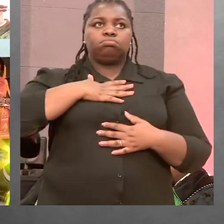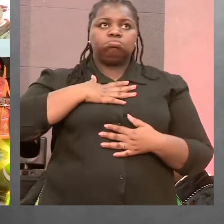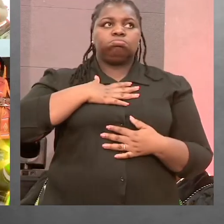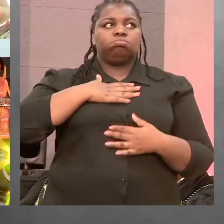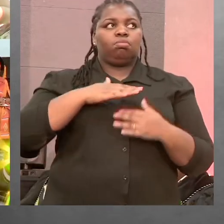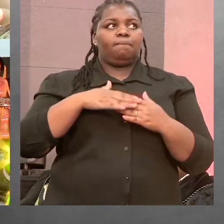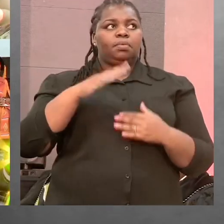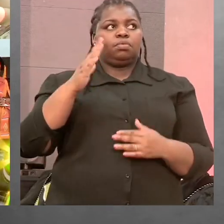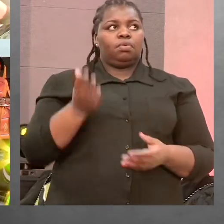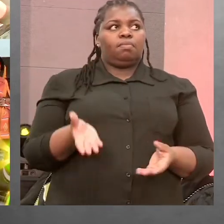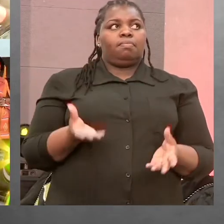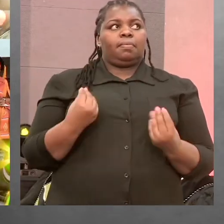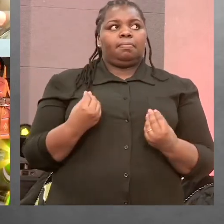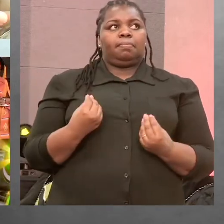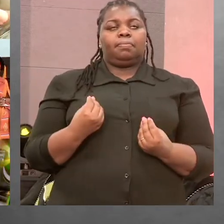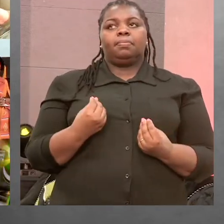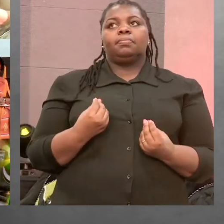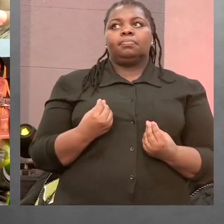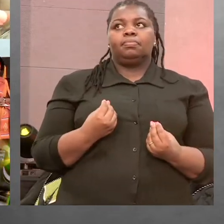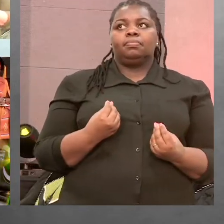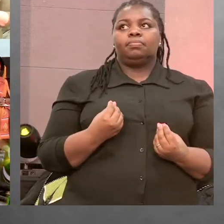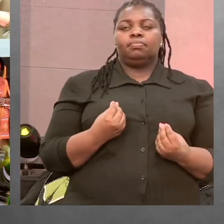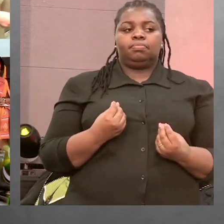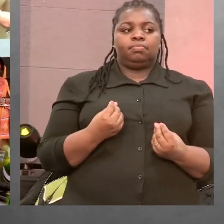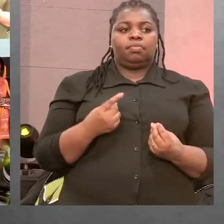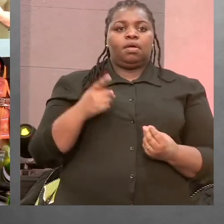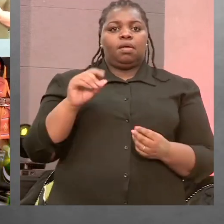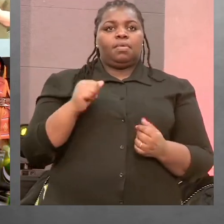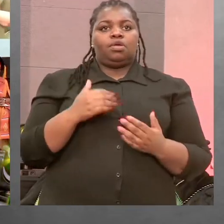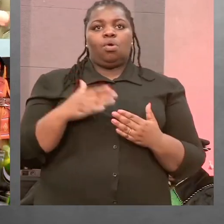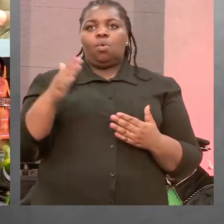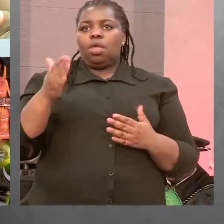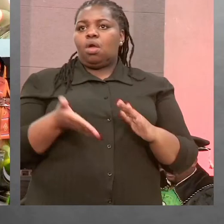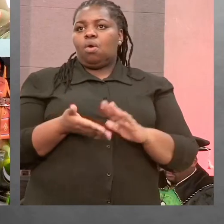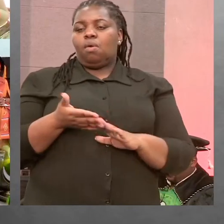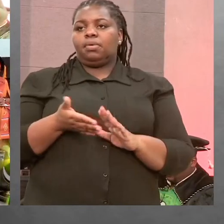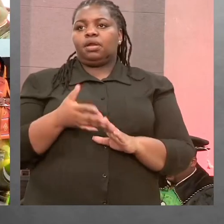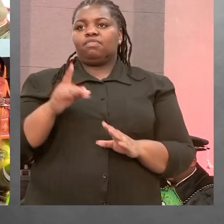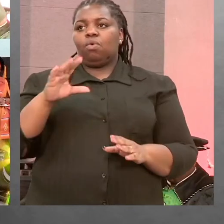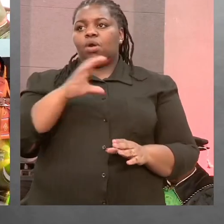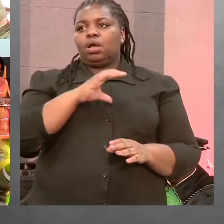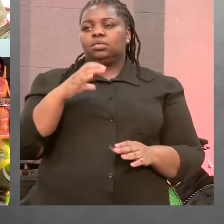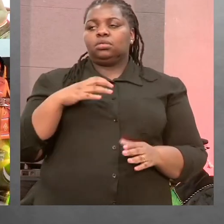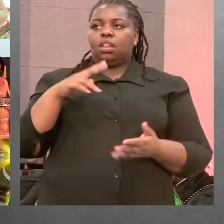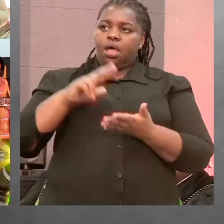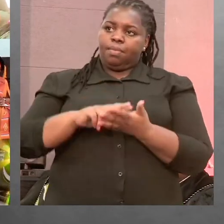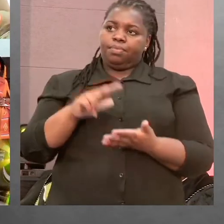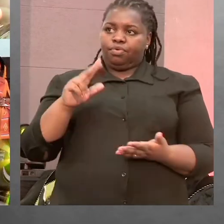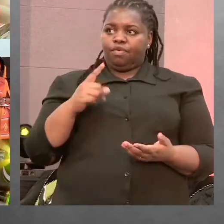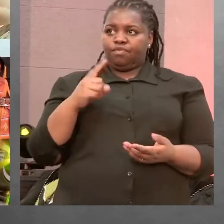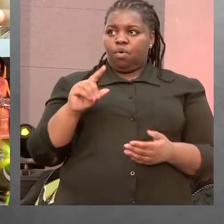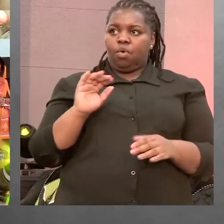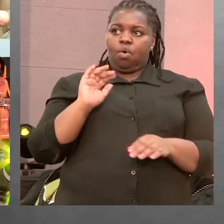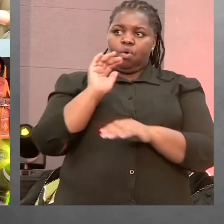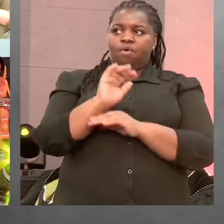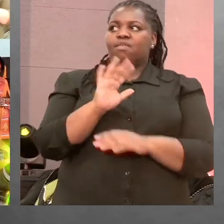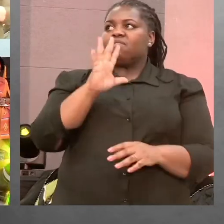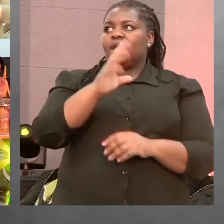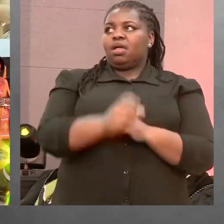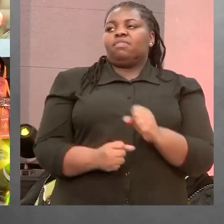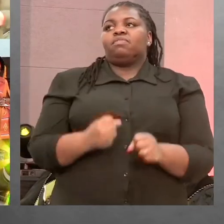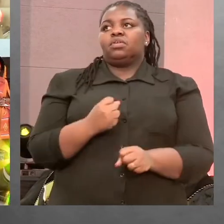has receded. A past where it operated on a council-approved deficit for over